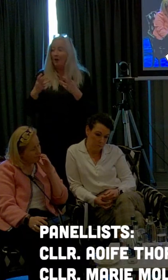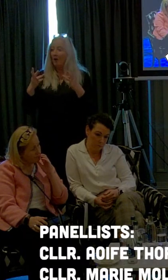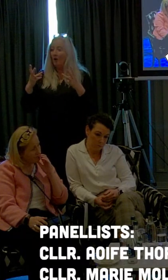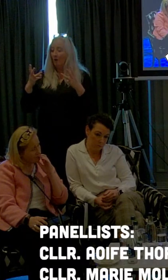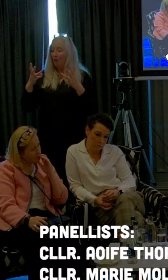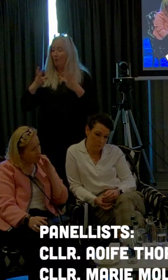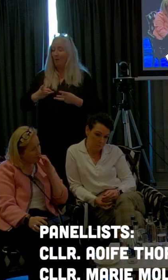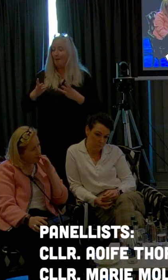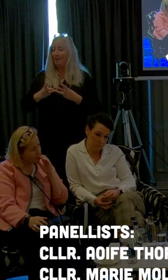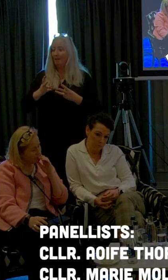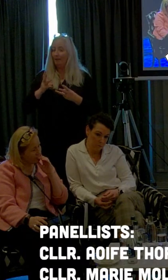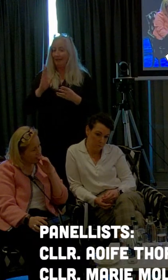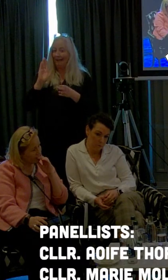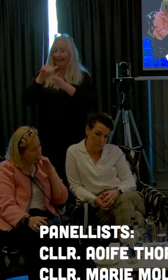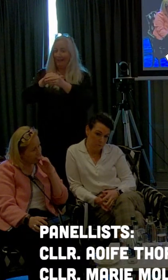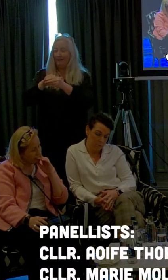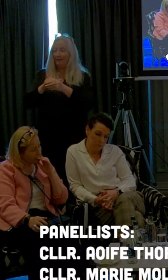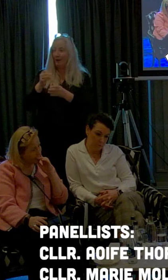to politics?